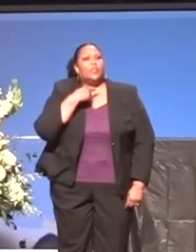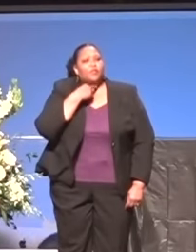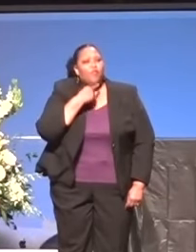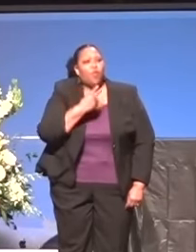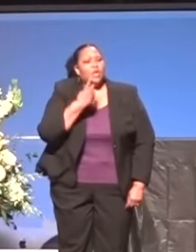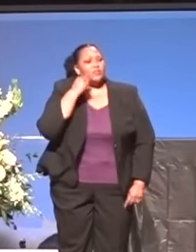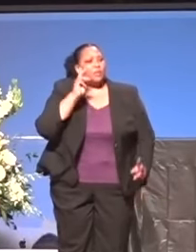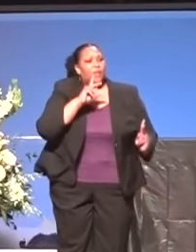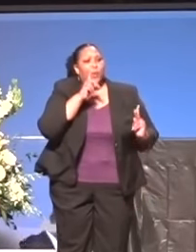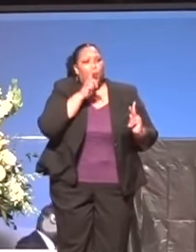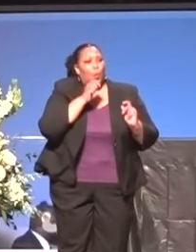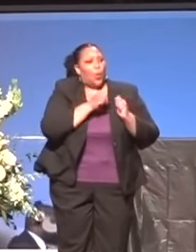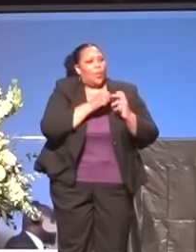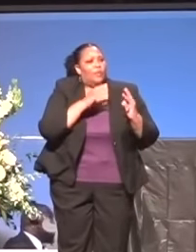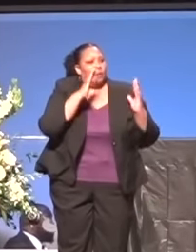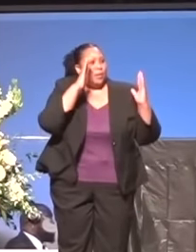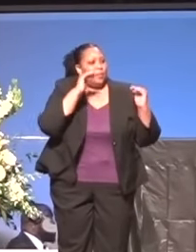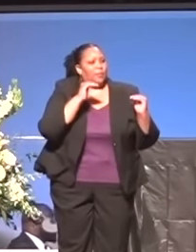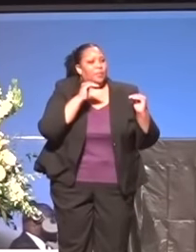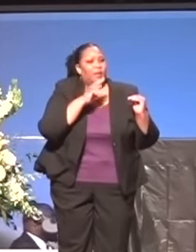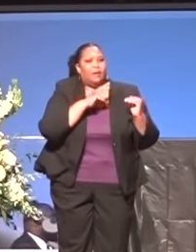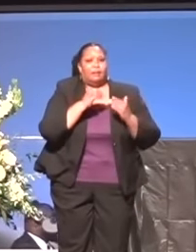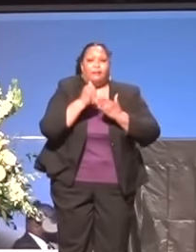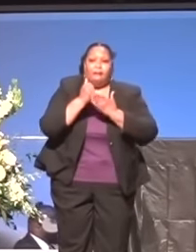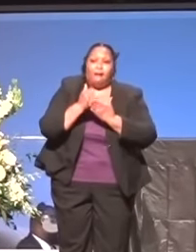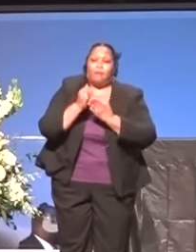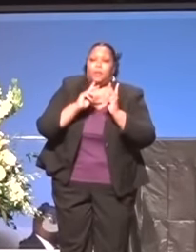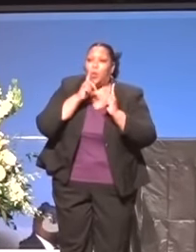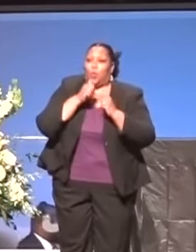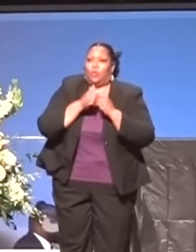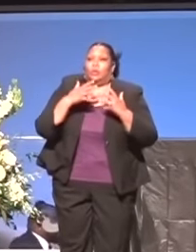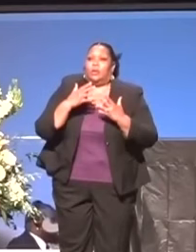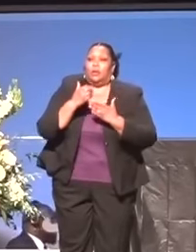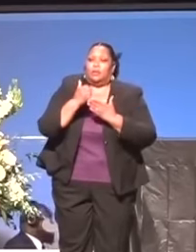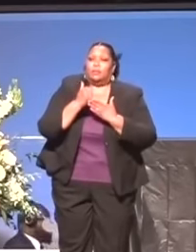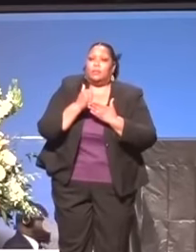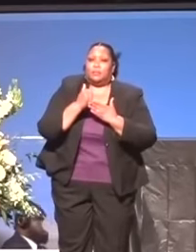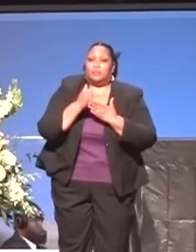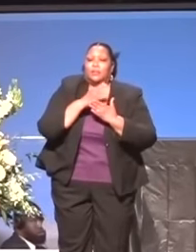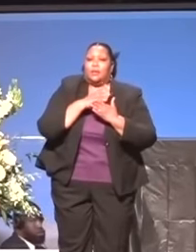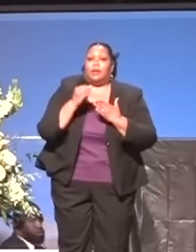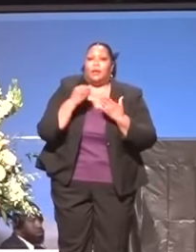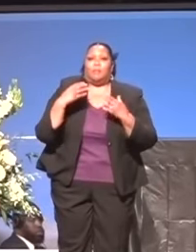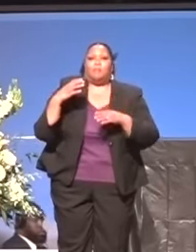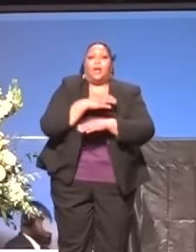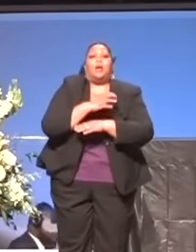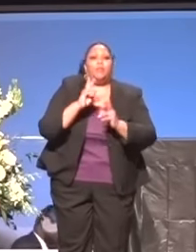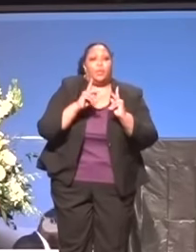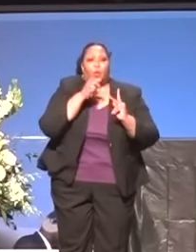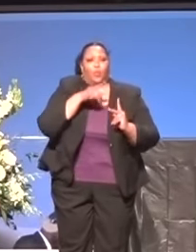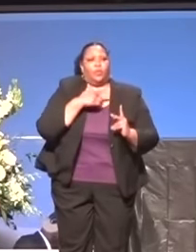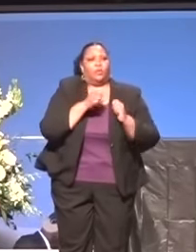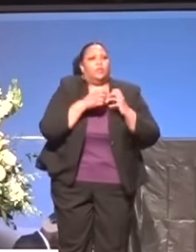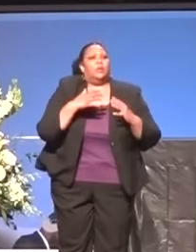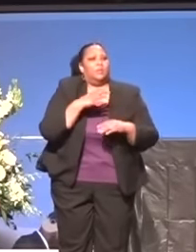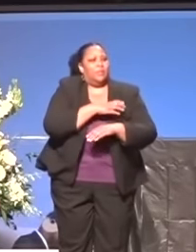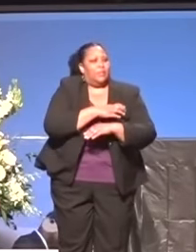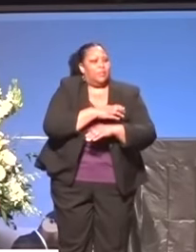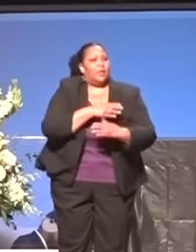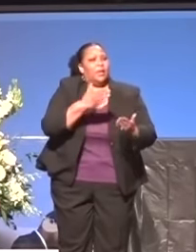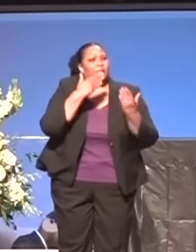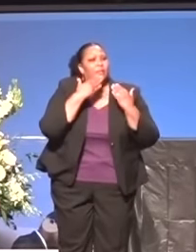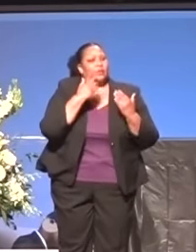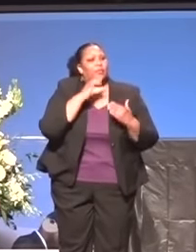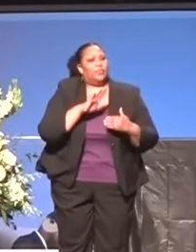hopeless, help for the helpless, and power to the powerless. I think you merit some